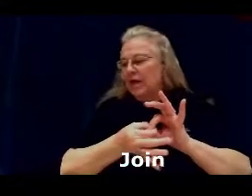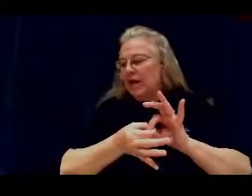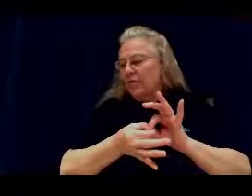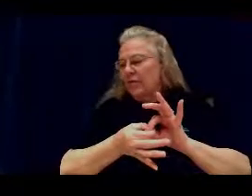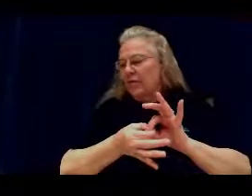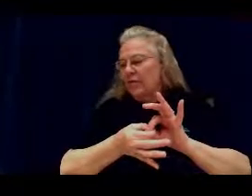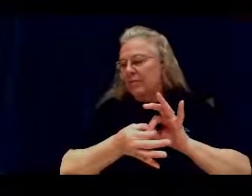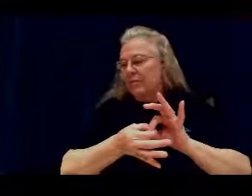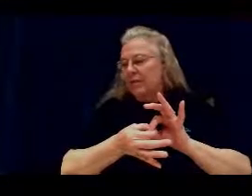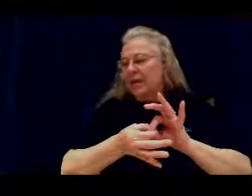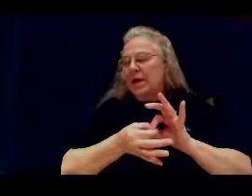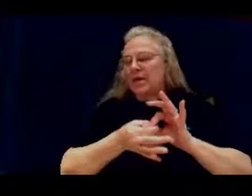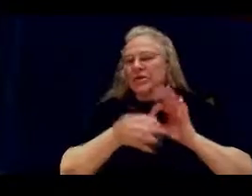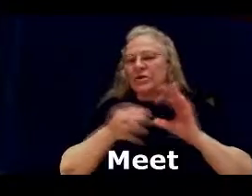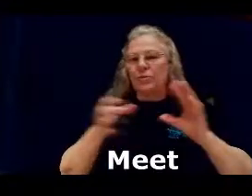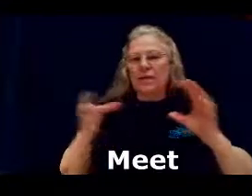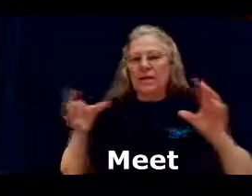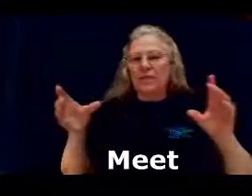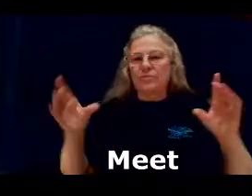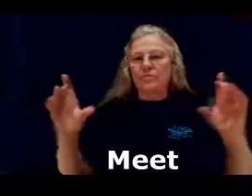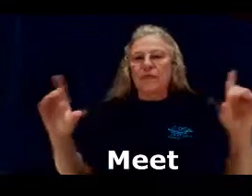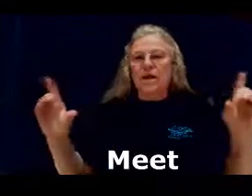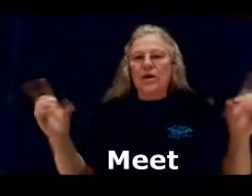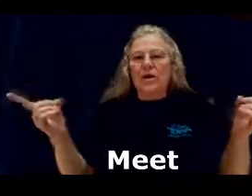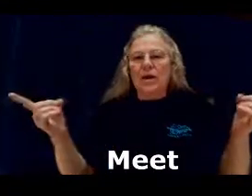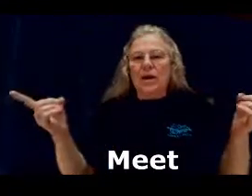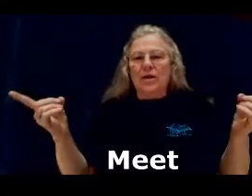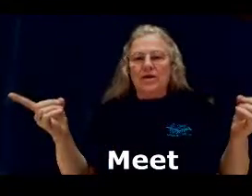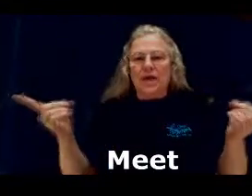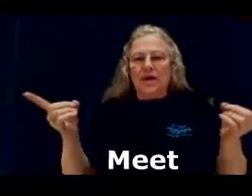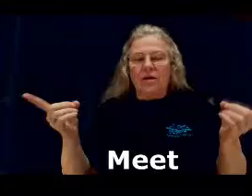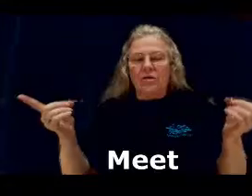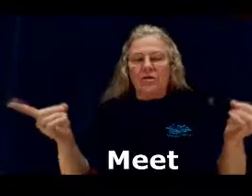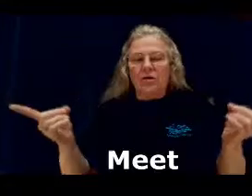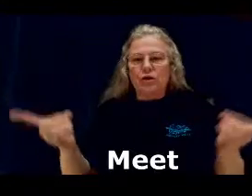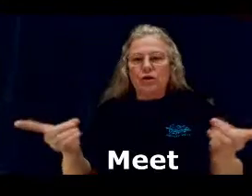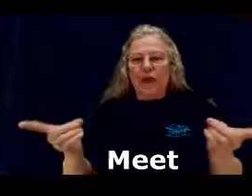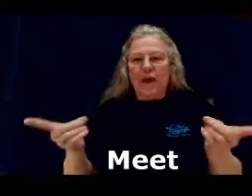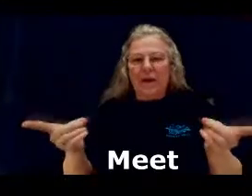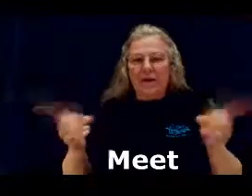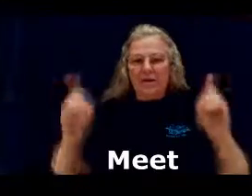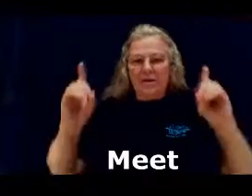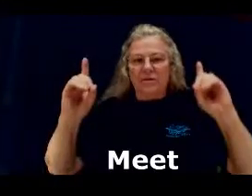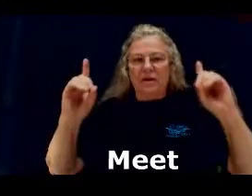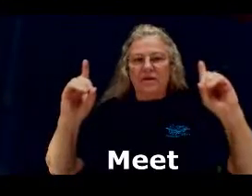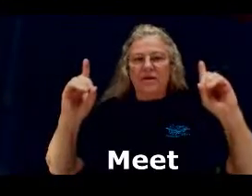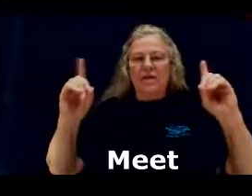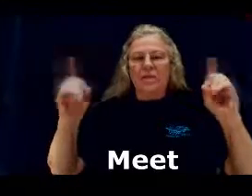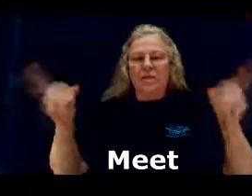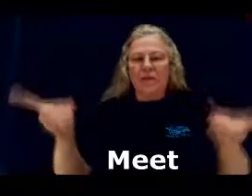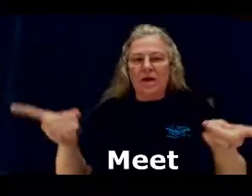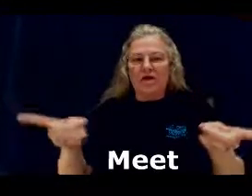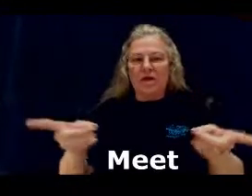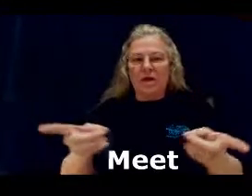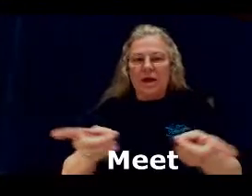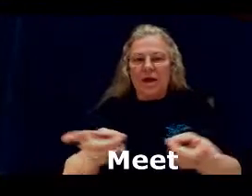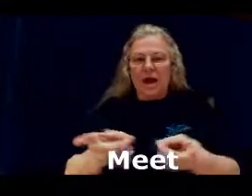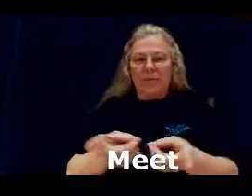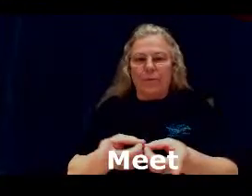other one. To meet, take 2 hands in the D formation and bring